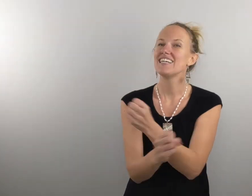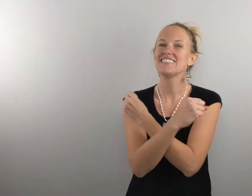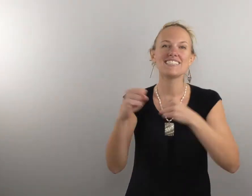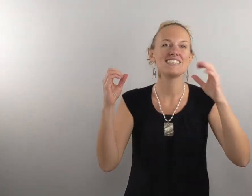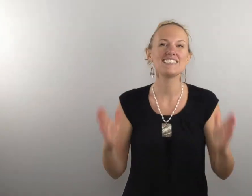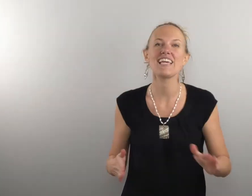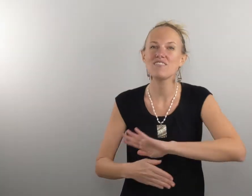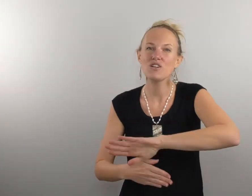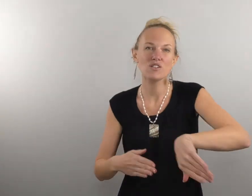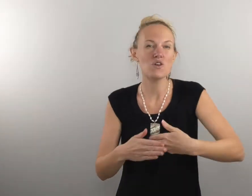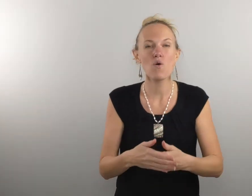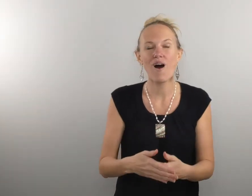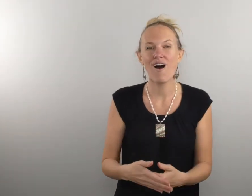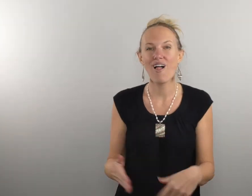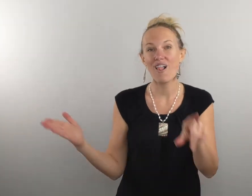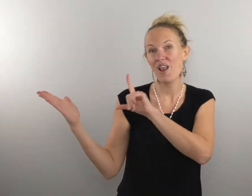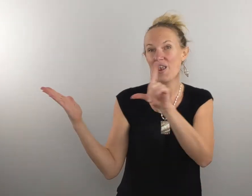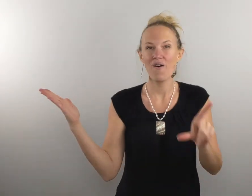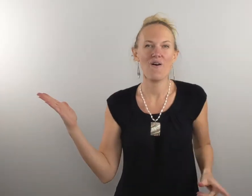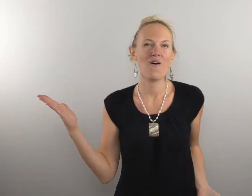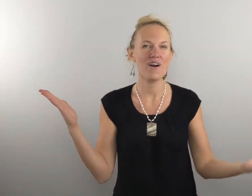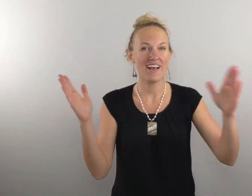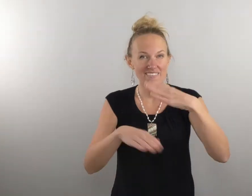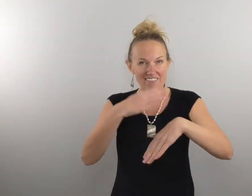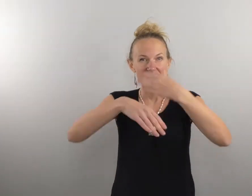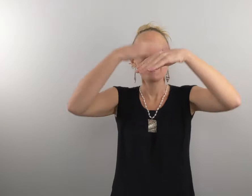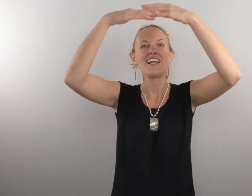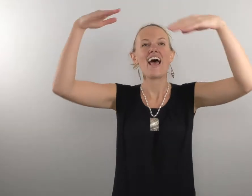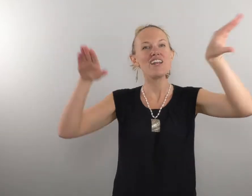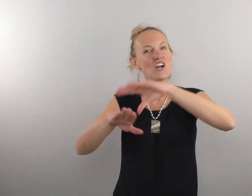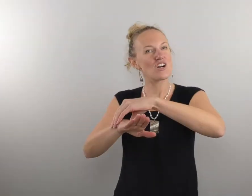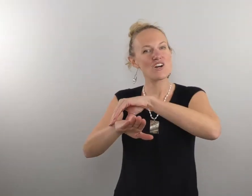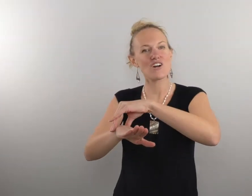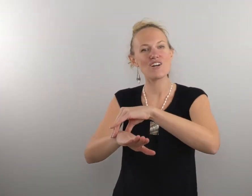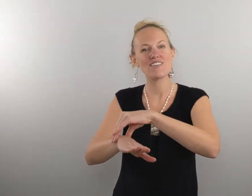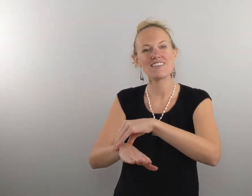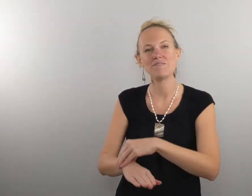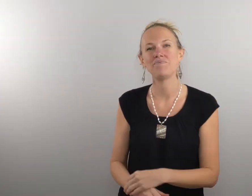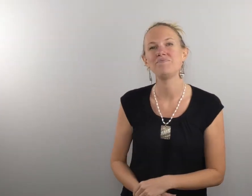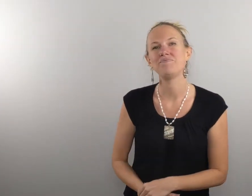Jesus is Savior to all, Lord of heaven and earth.